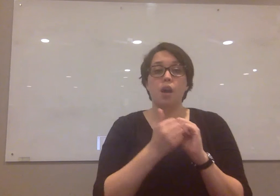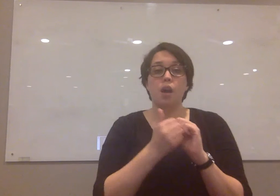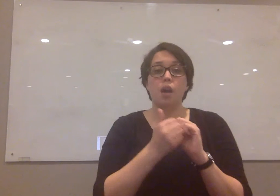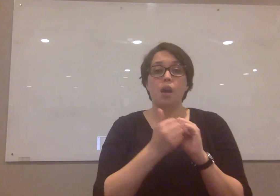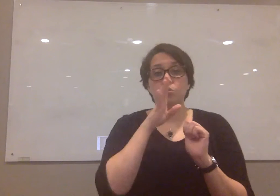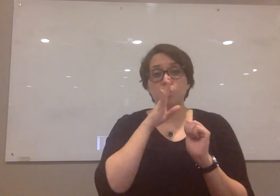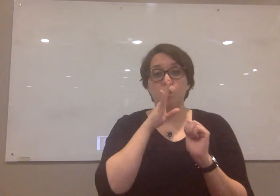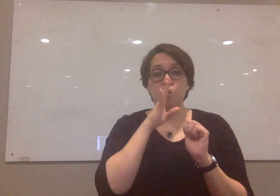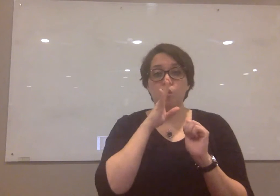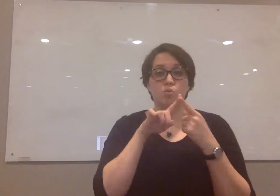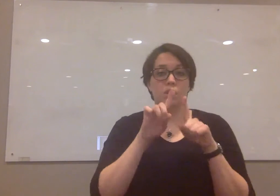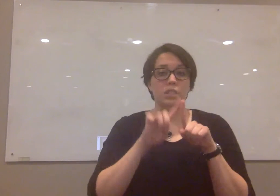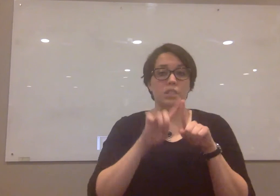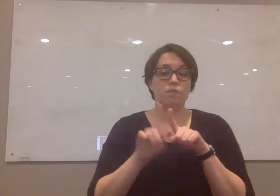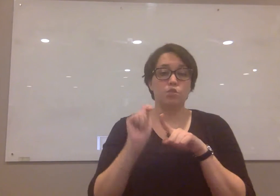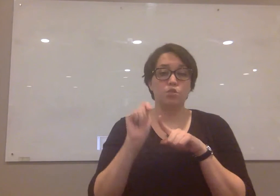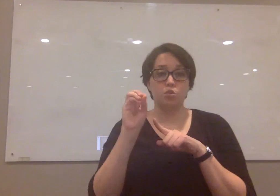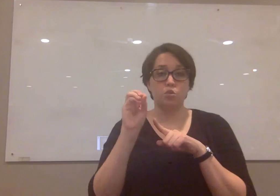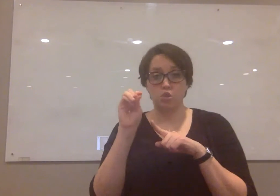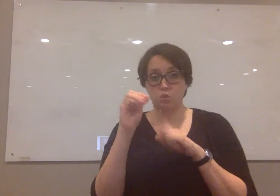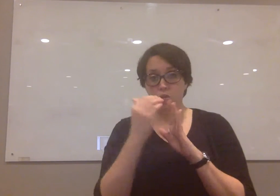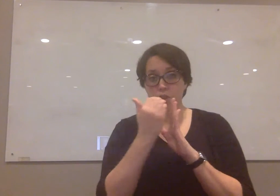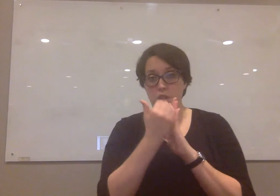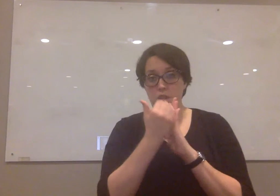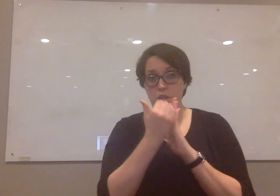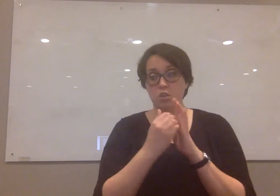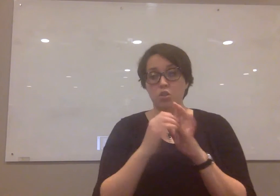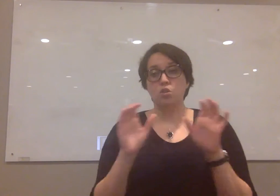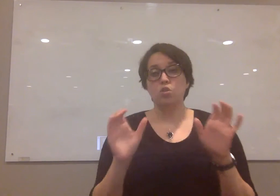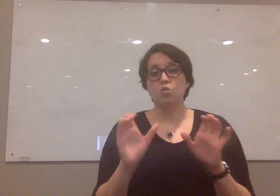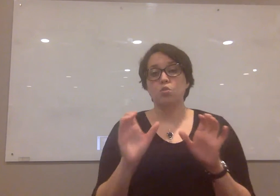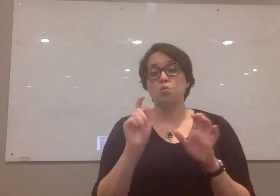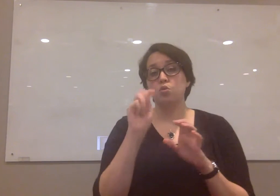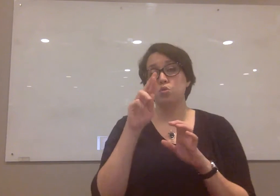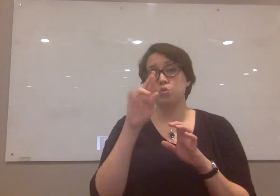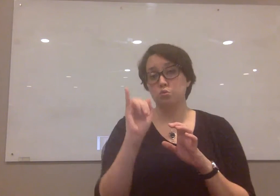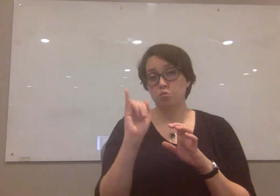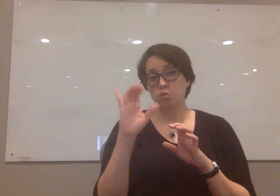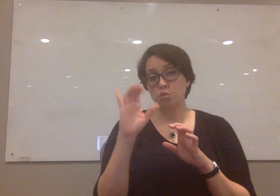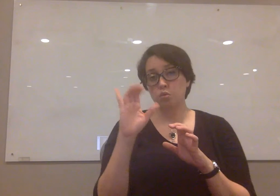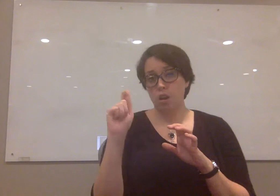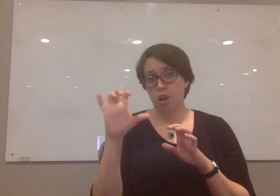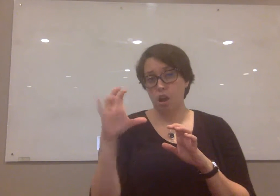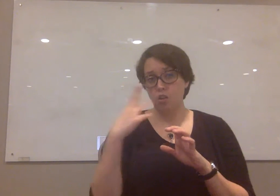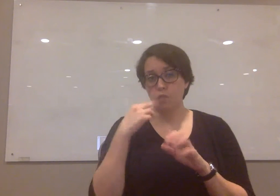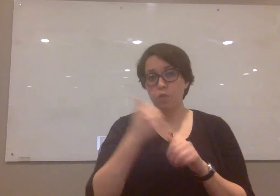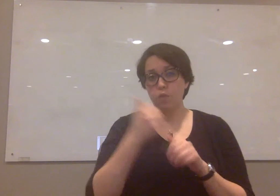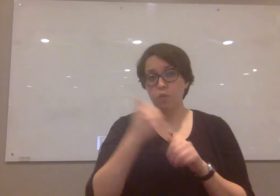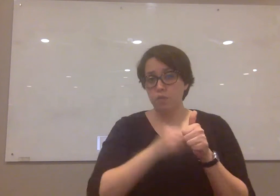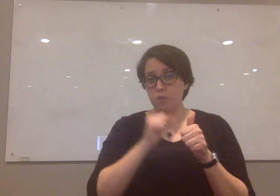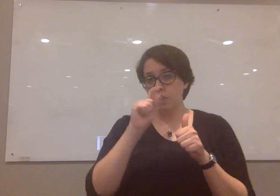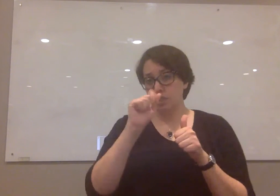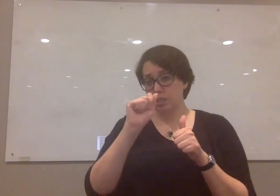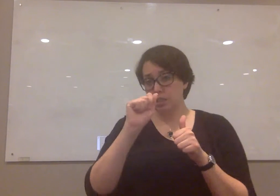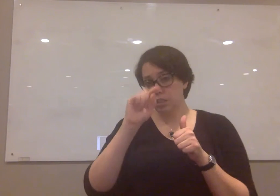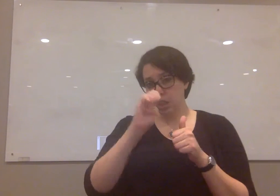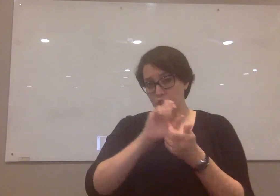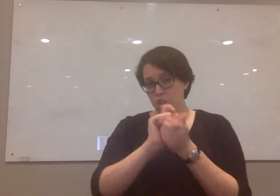lists. You actually do a try-catch around every state transformation. If it succeeds, then give back the value. If it